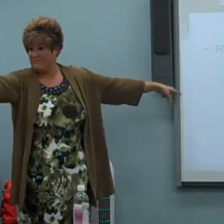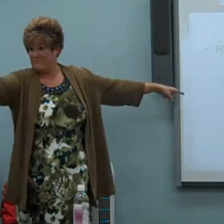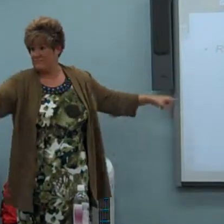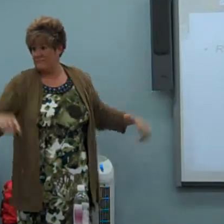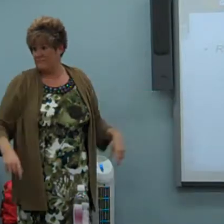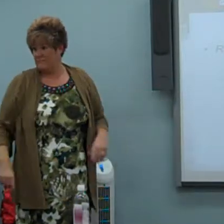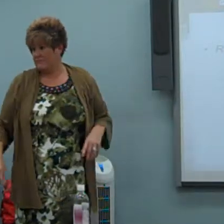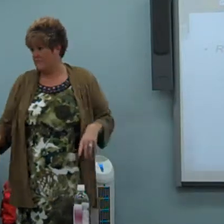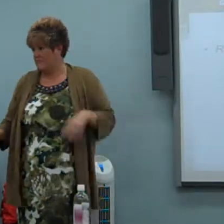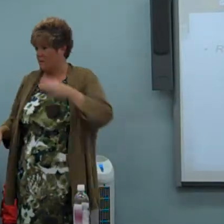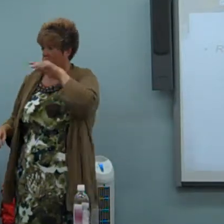To summarize.